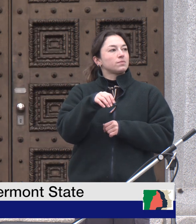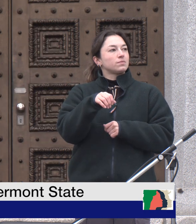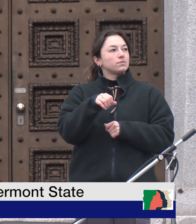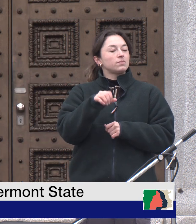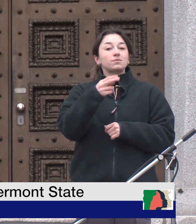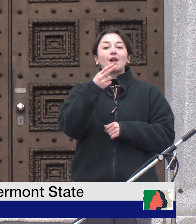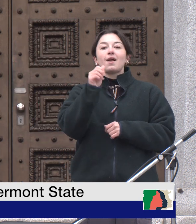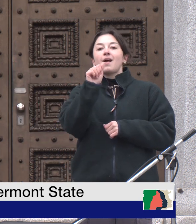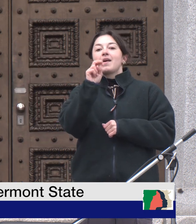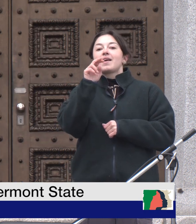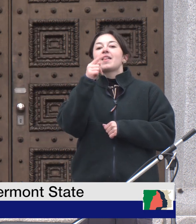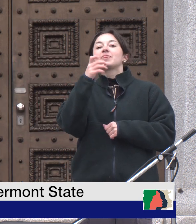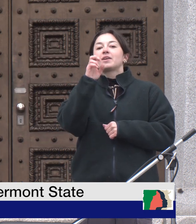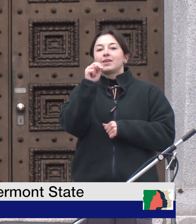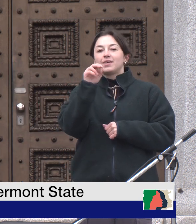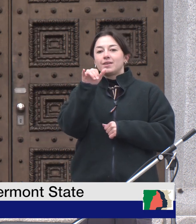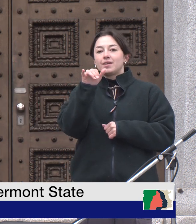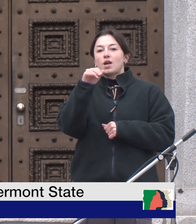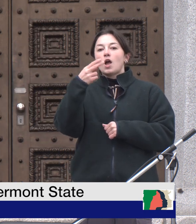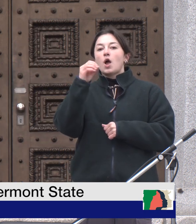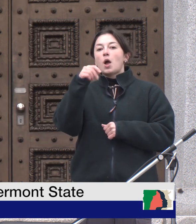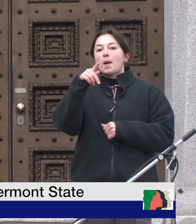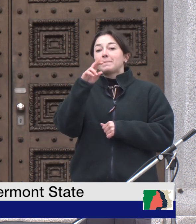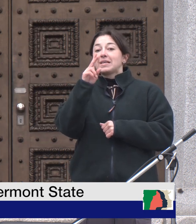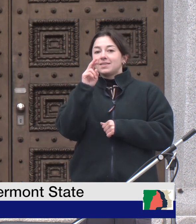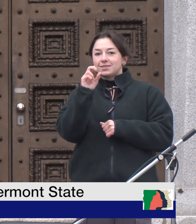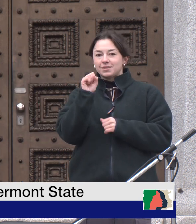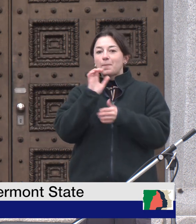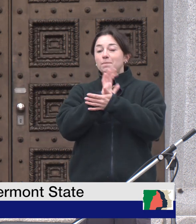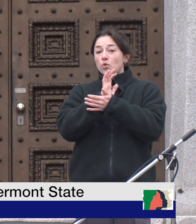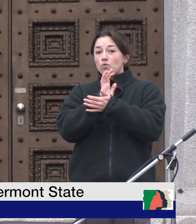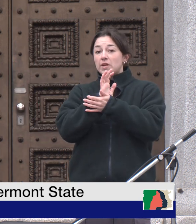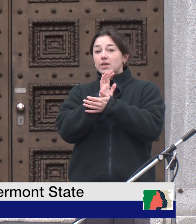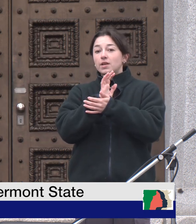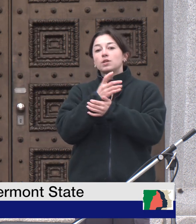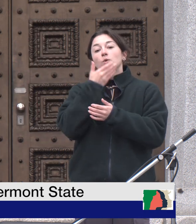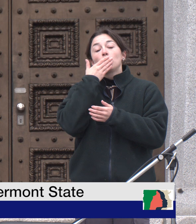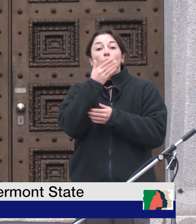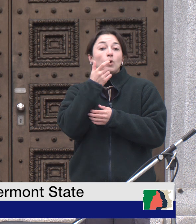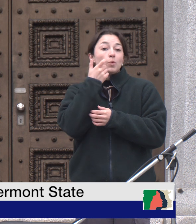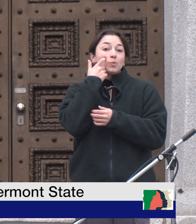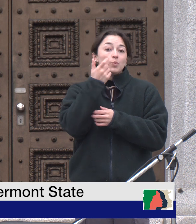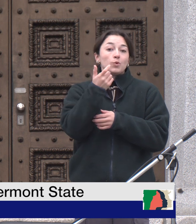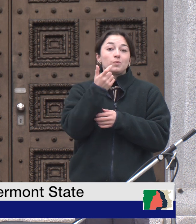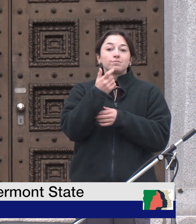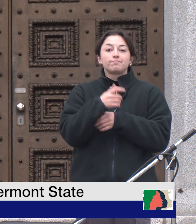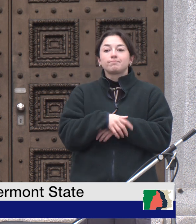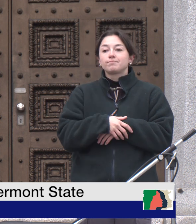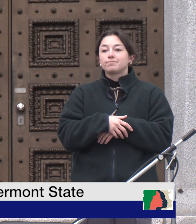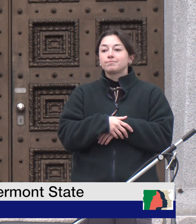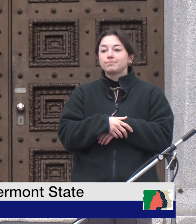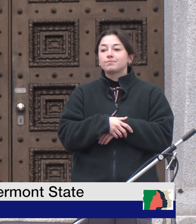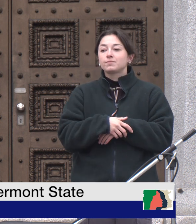Nazi concentration camps. I am proud of our state, and I feel safe in Vermont.